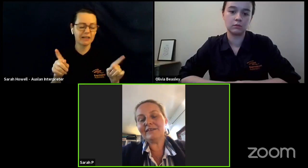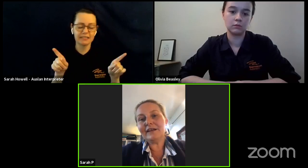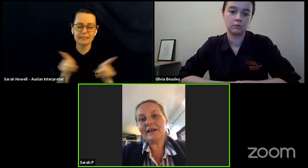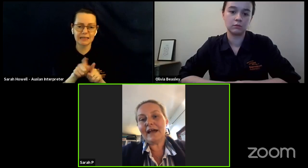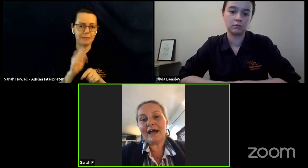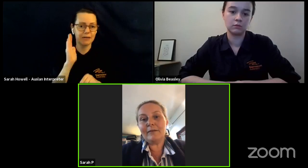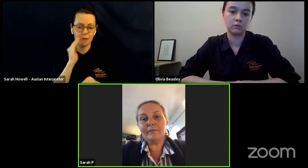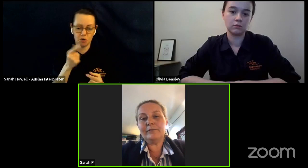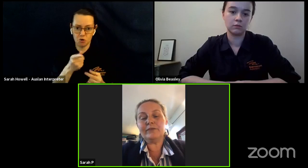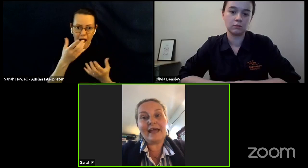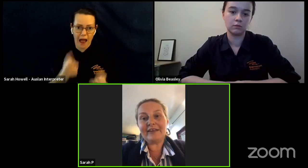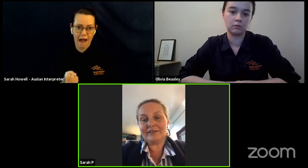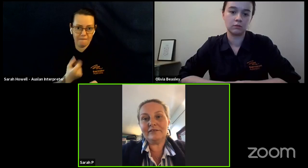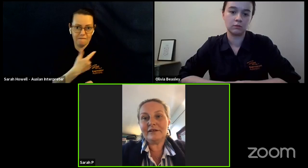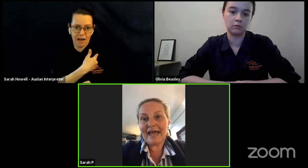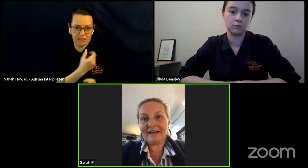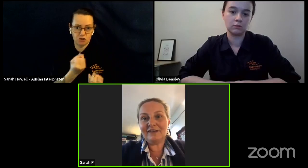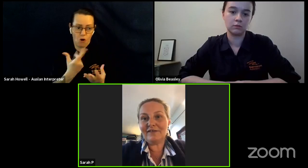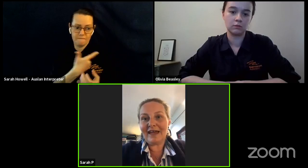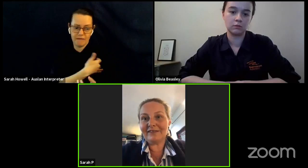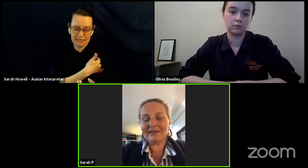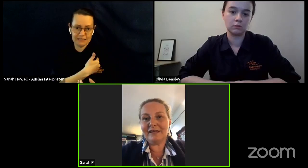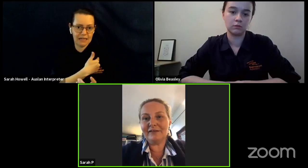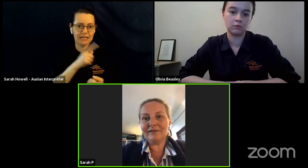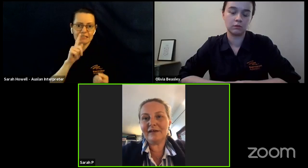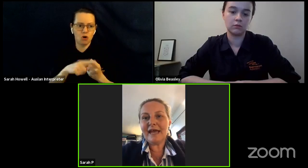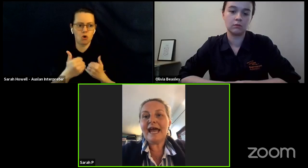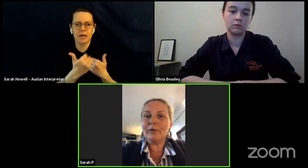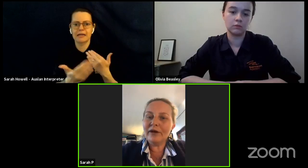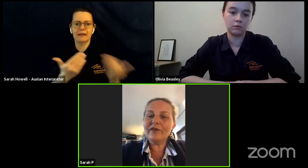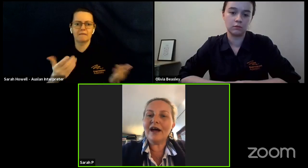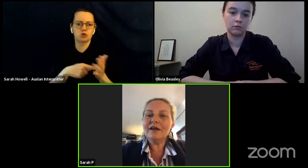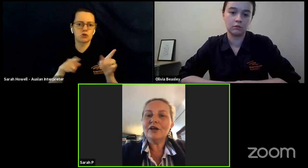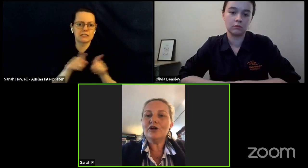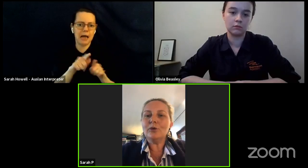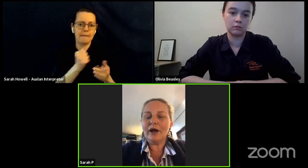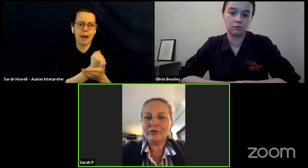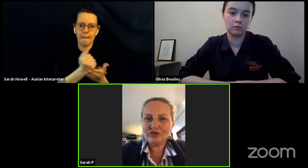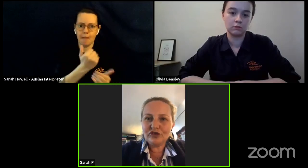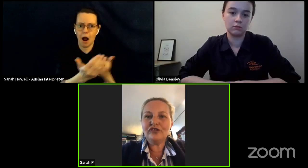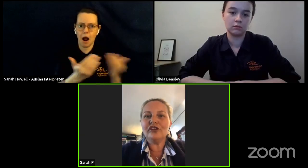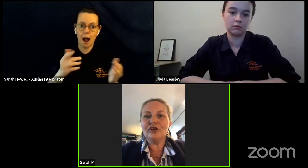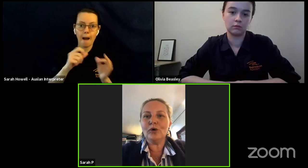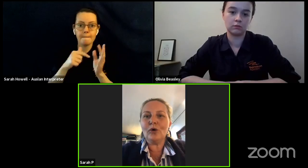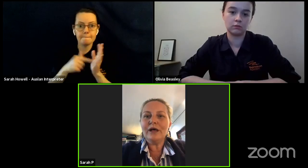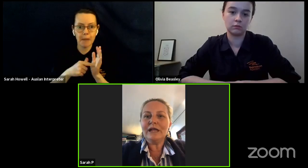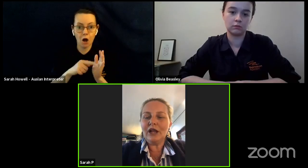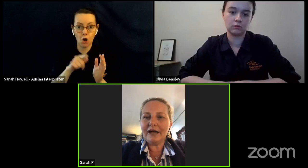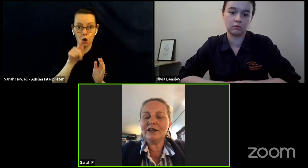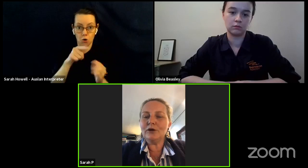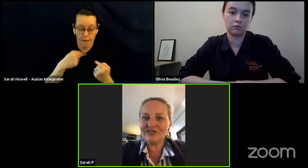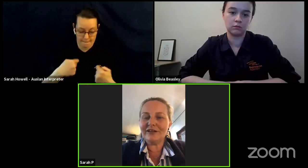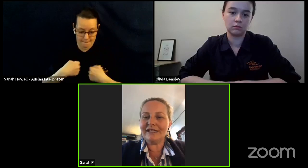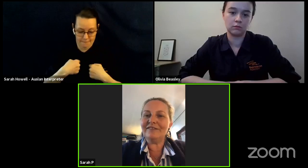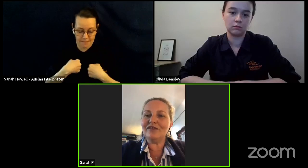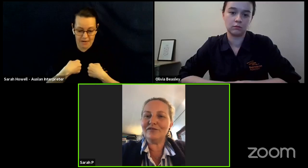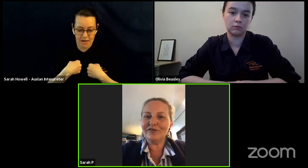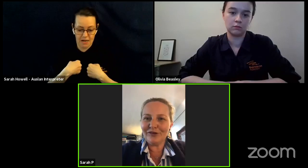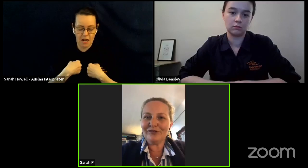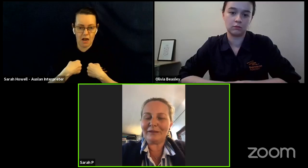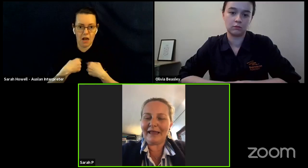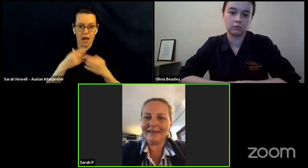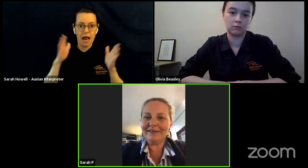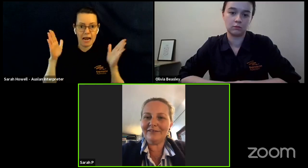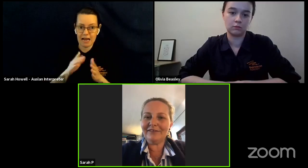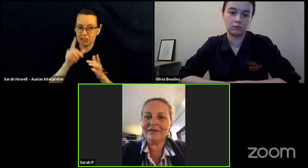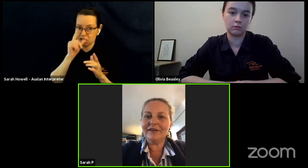that hasn't had the vaccines. However, you are reducing your likelihood of catching it